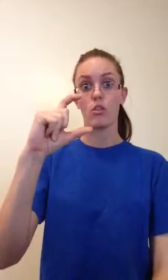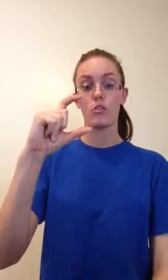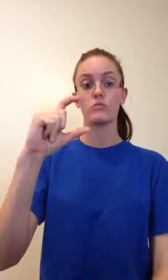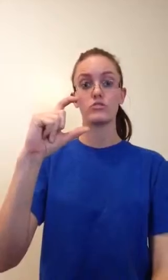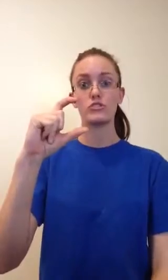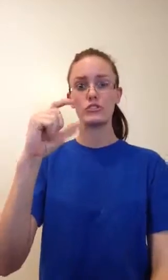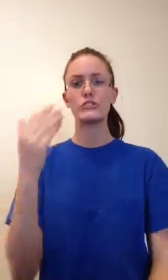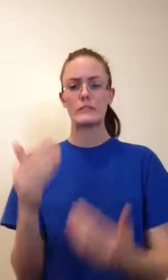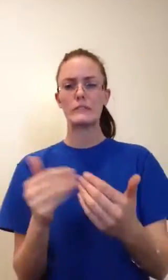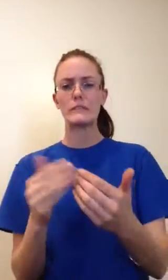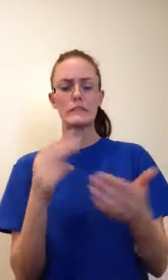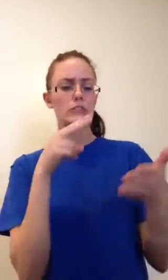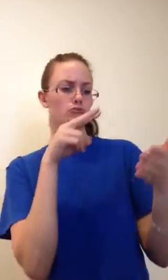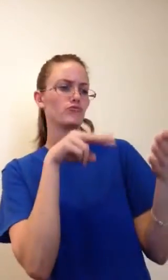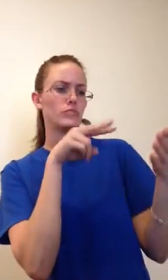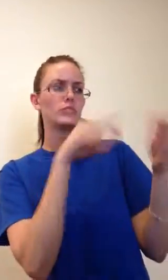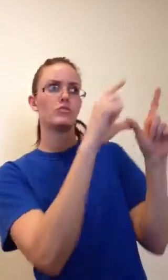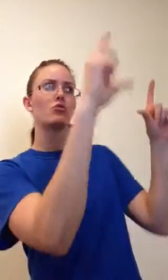Things like that. You definitely want to keep the consumer in mind.